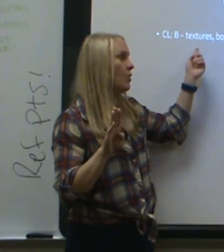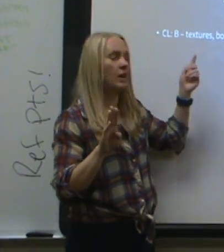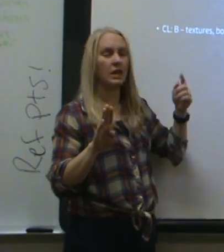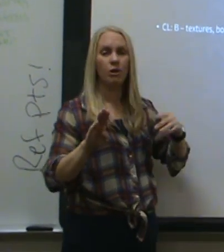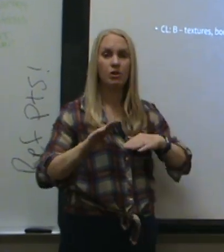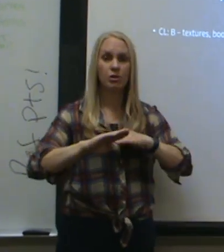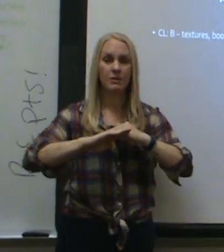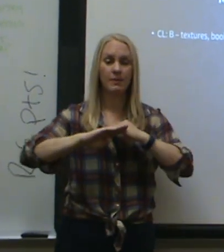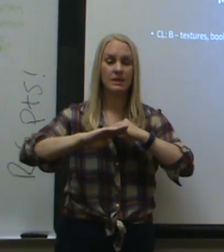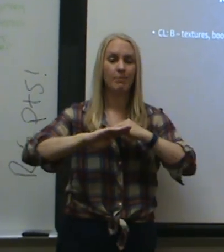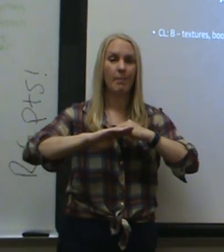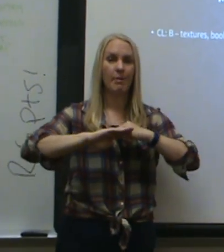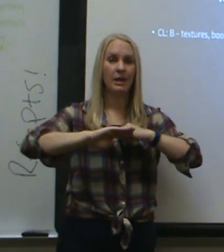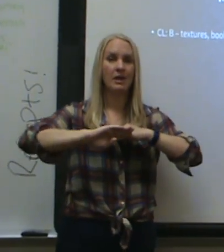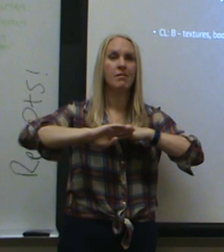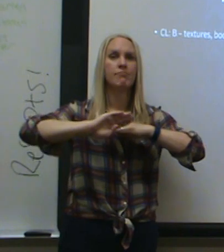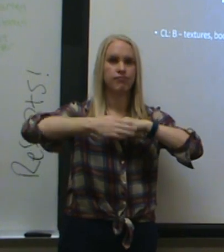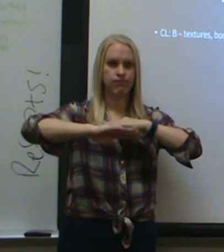So you can show something's bumpy,